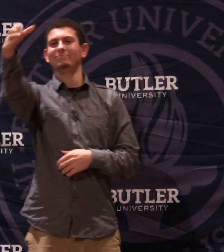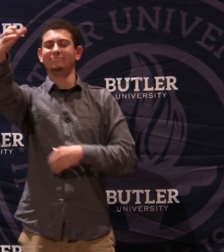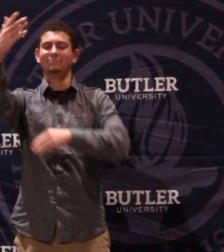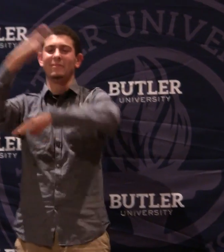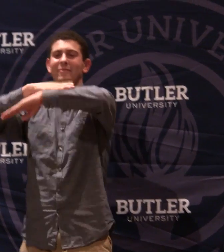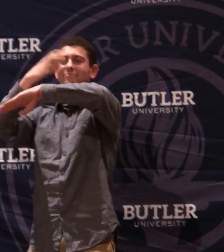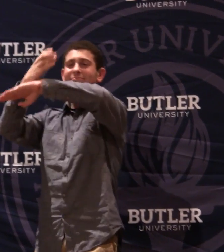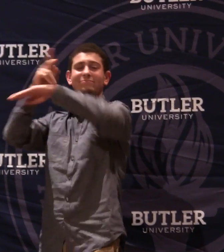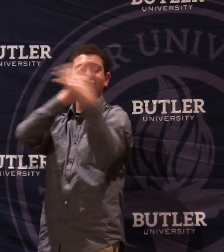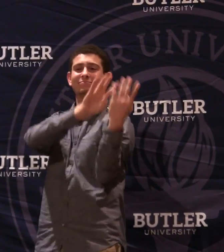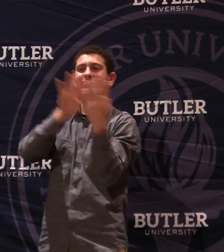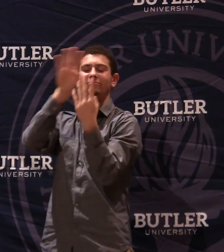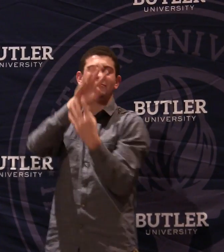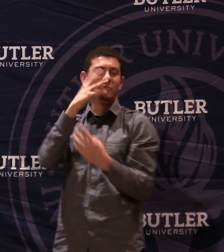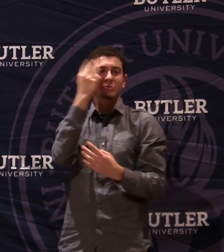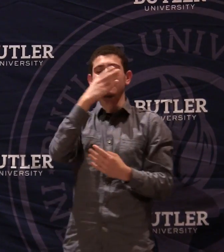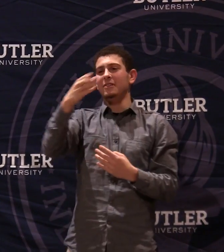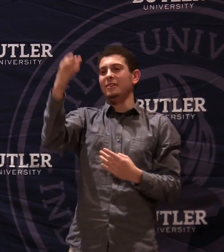pretty good. He puts them in his shop.